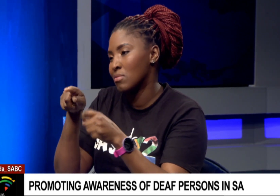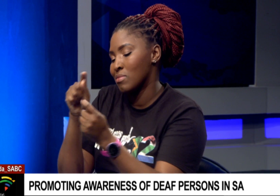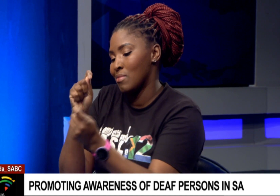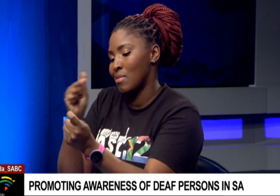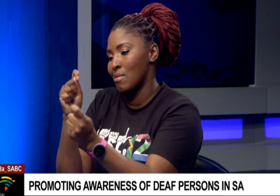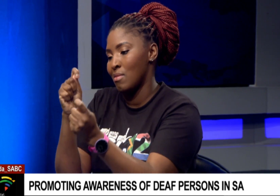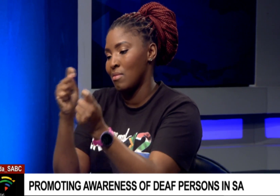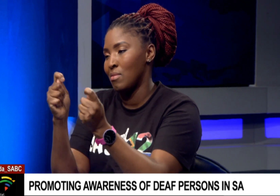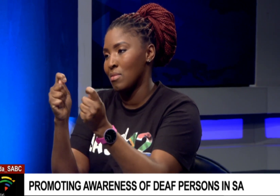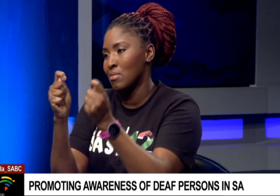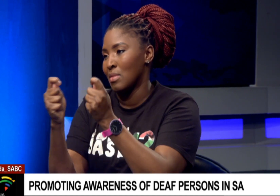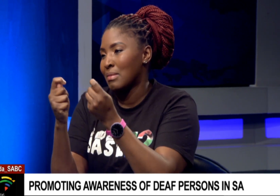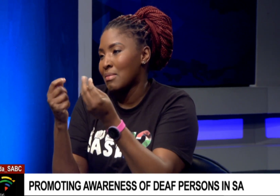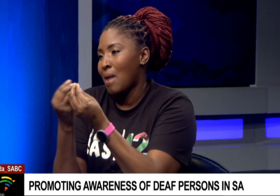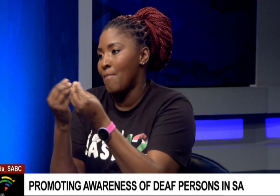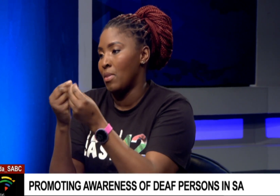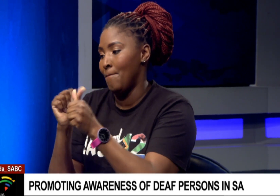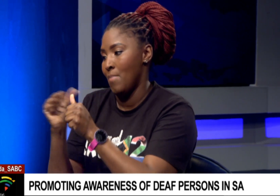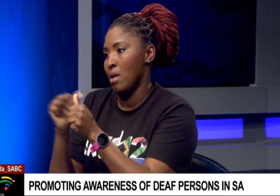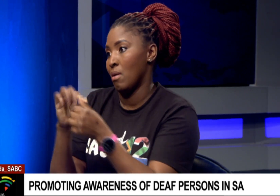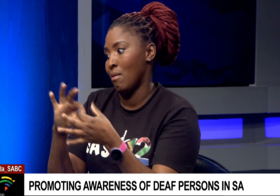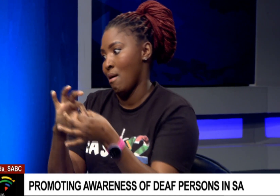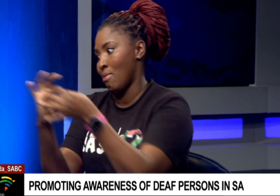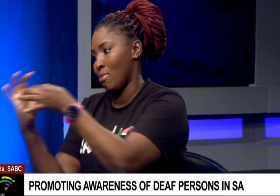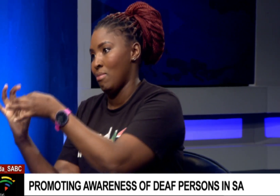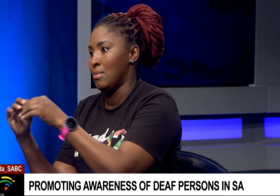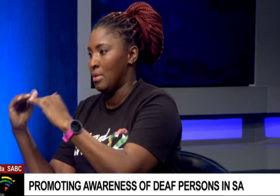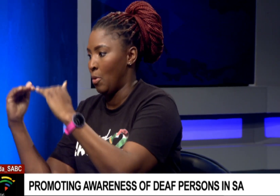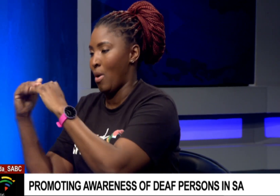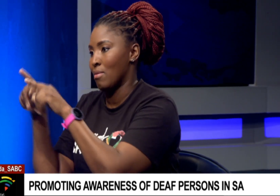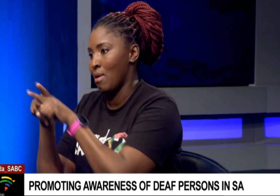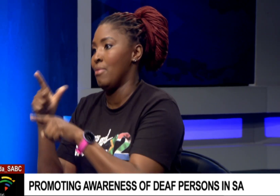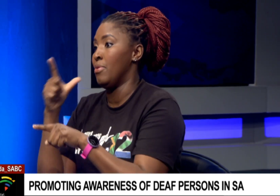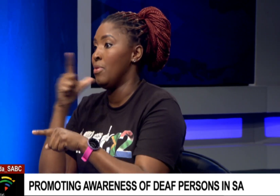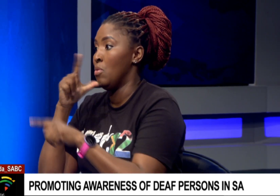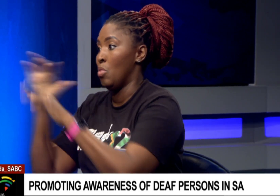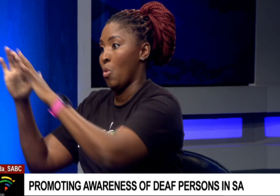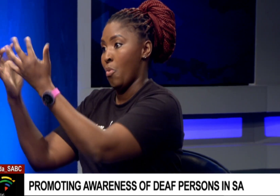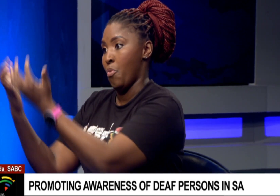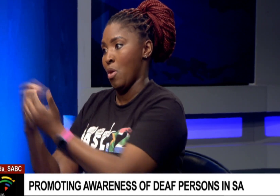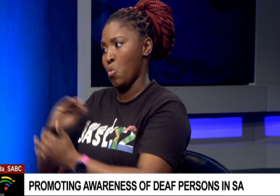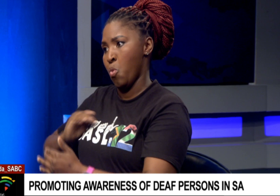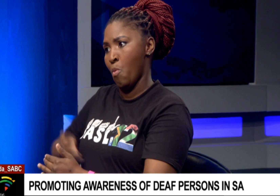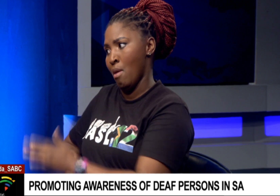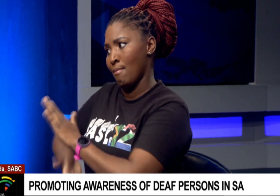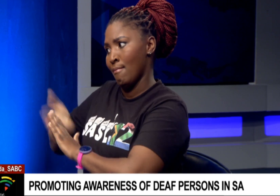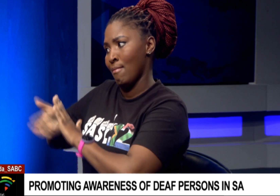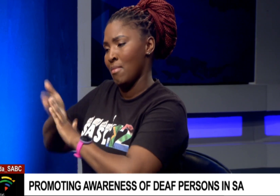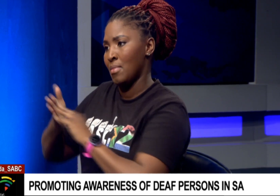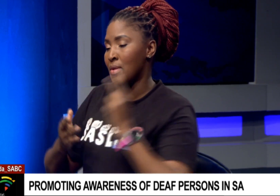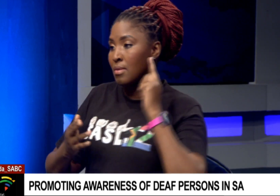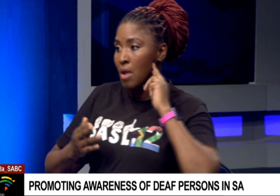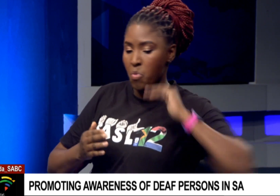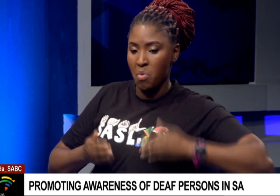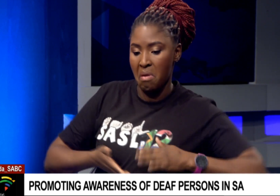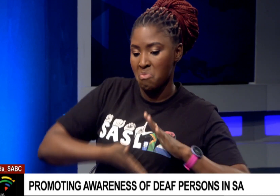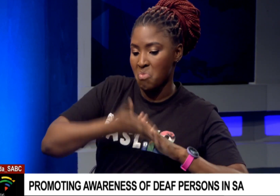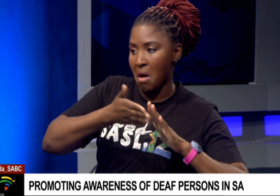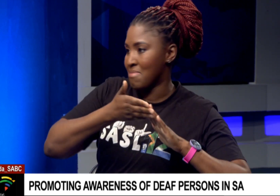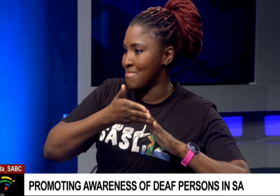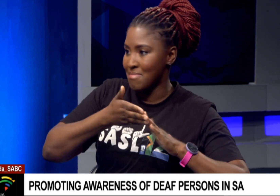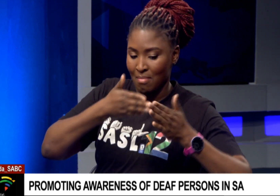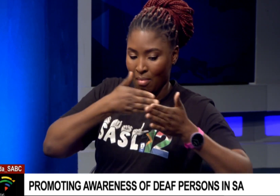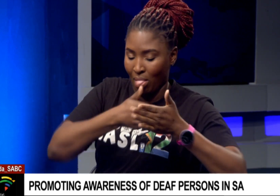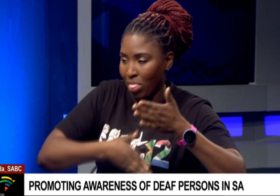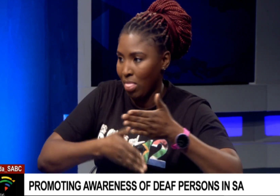in my language that I understand, that's the biggest challenge, that's the biggest barrier. So that's why within the hearing world, or the hearing